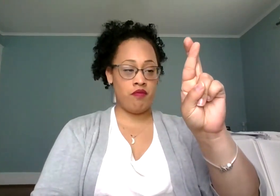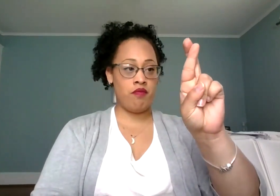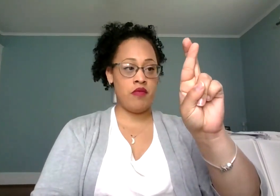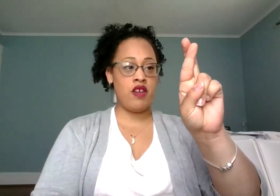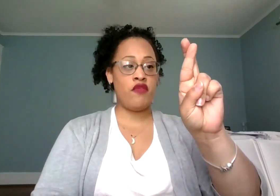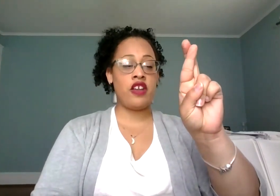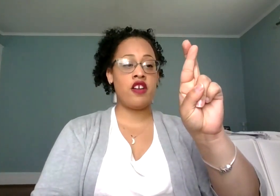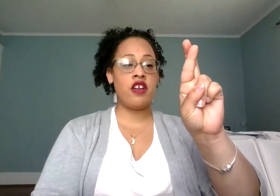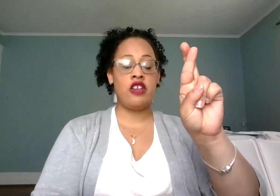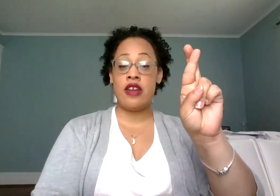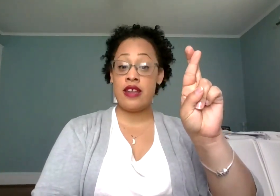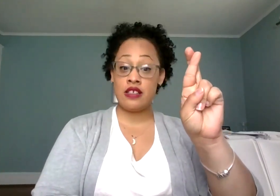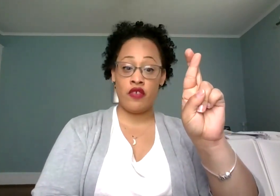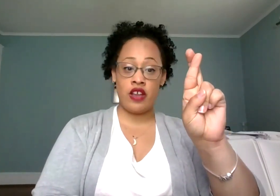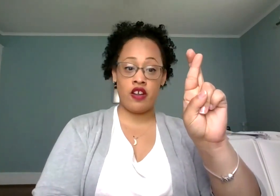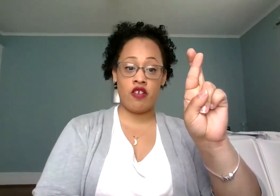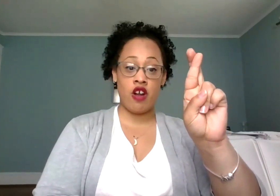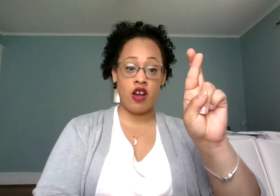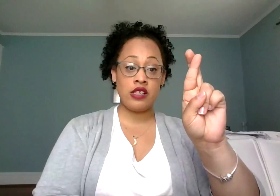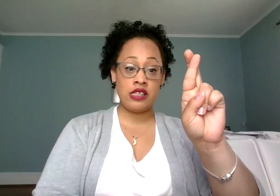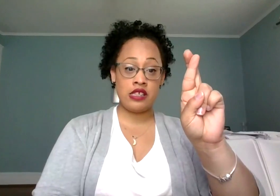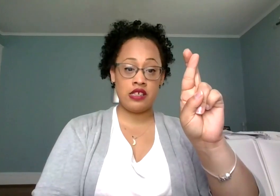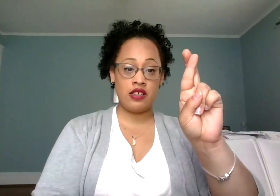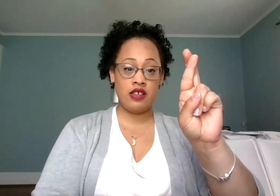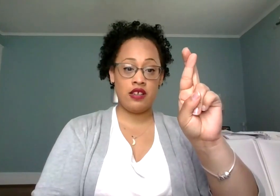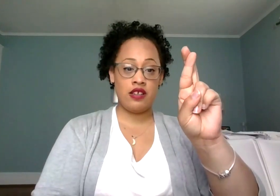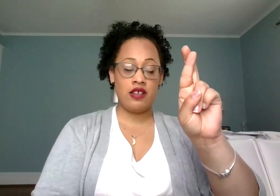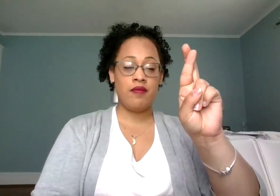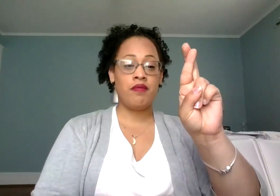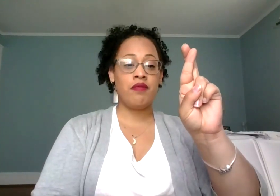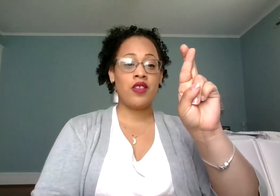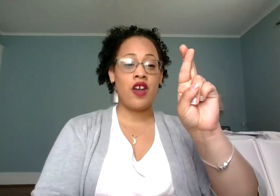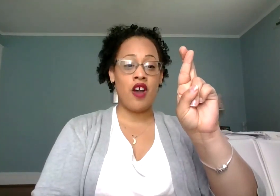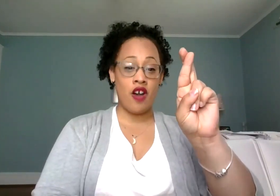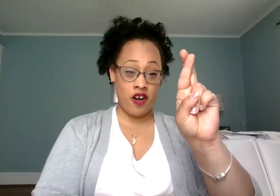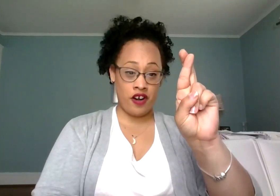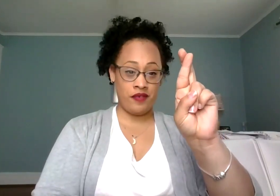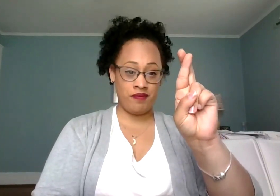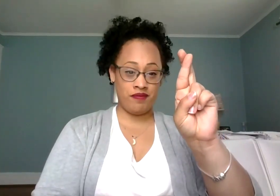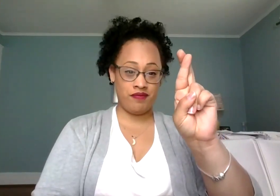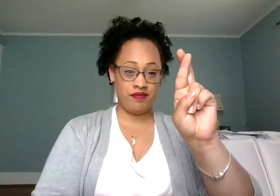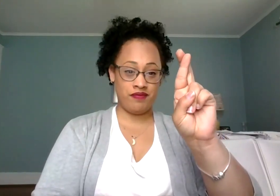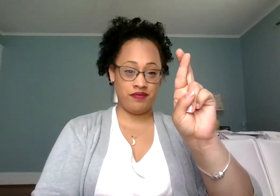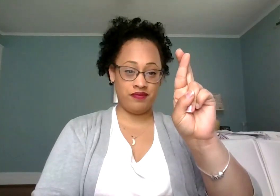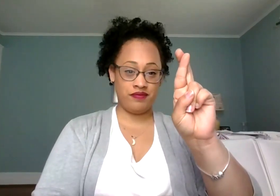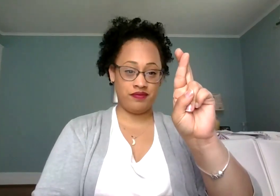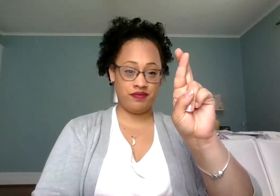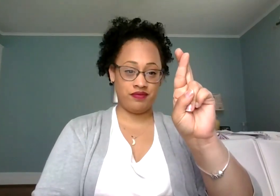middle finger and your index finger crossed. R.